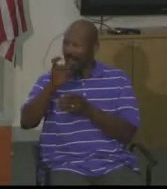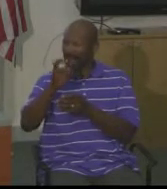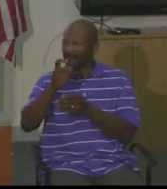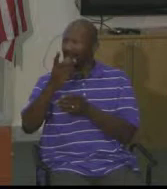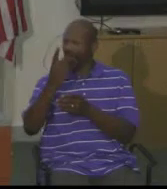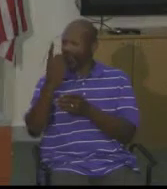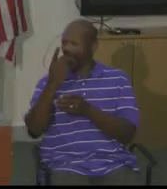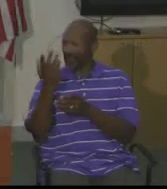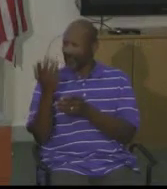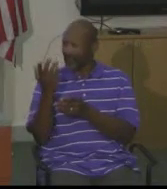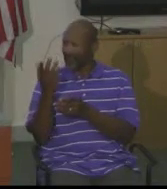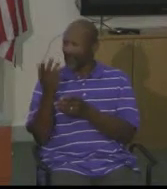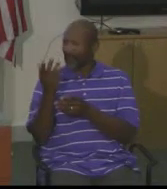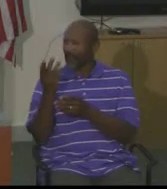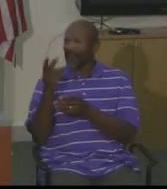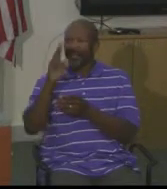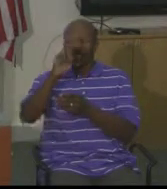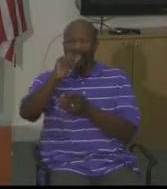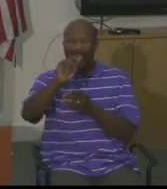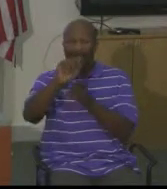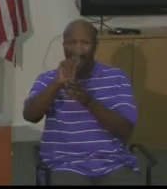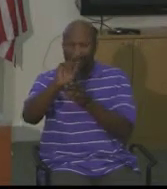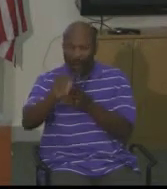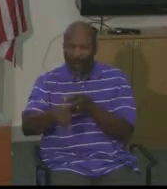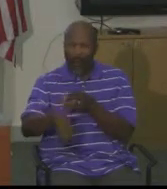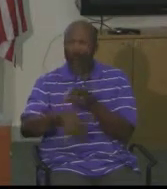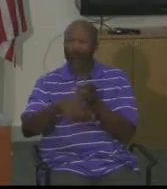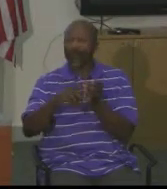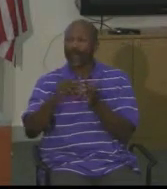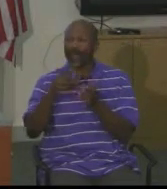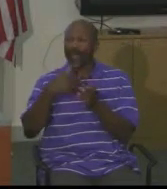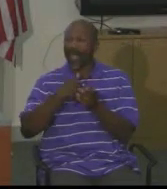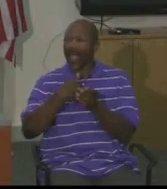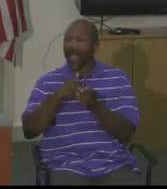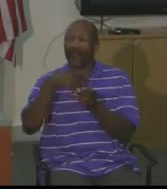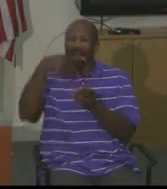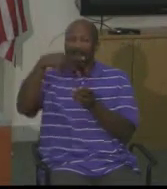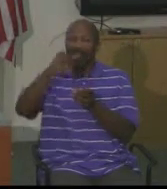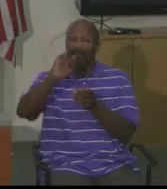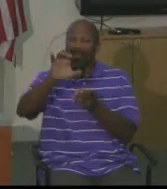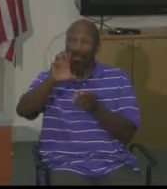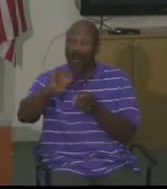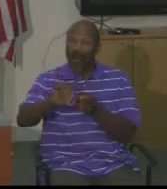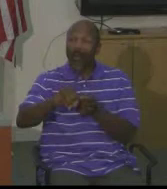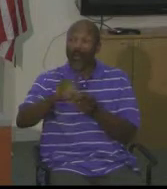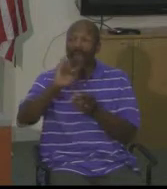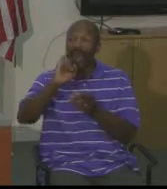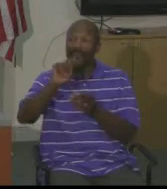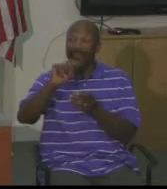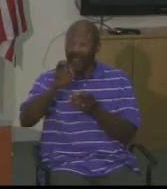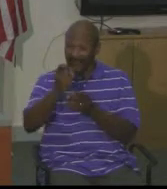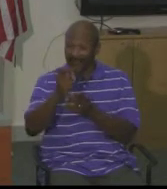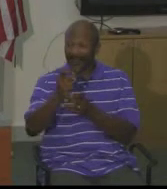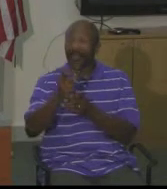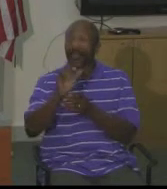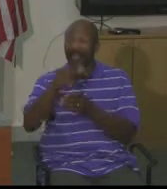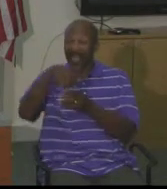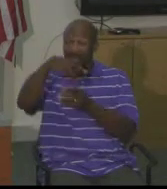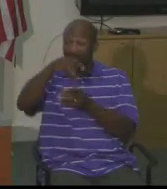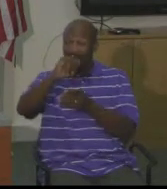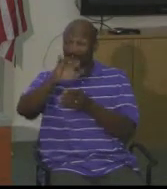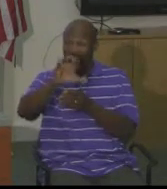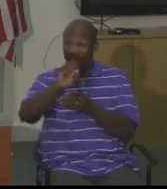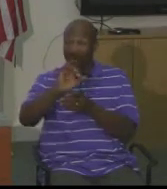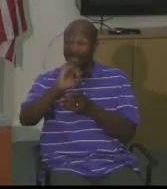there's some Nano. There's a thing called Pico ITX. Pico